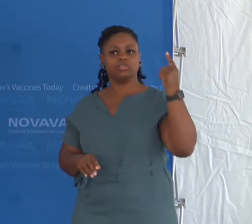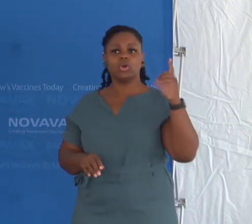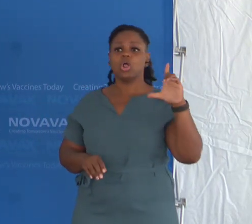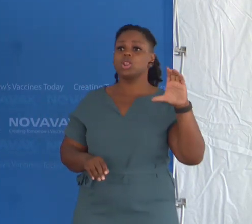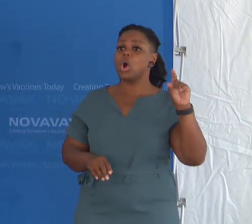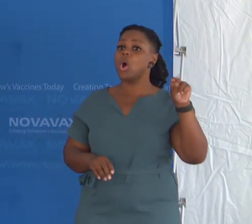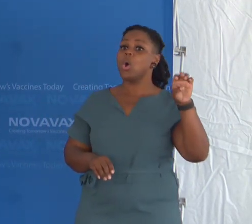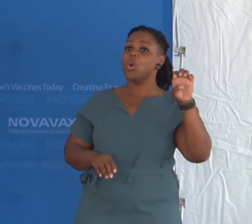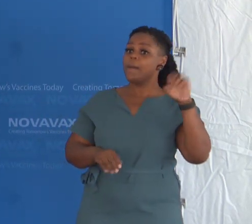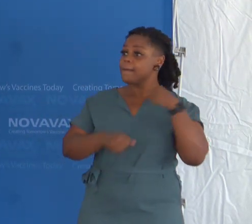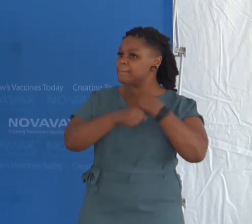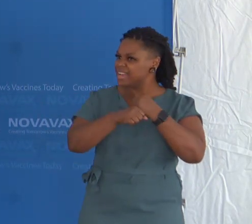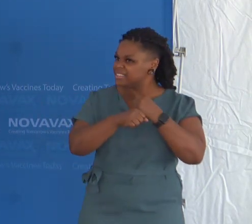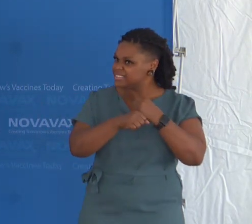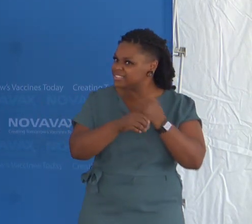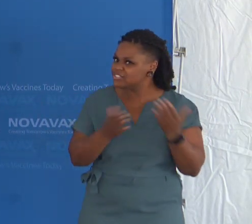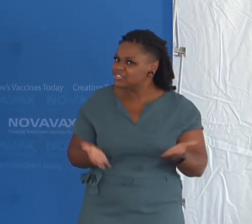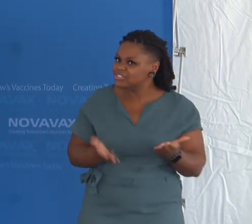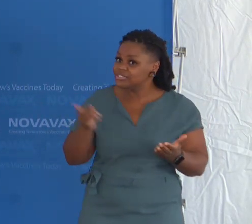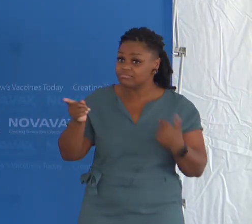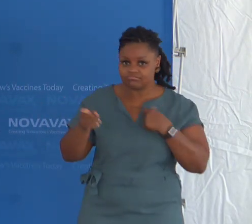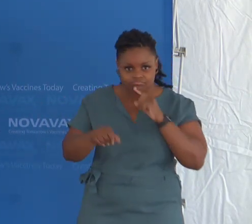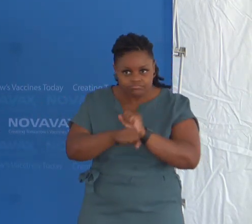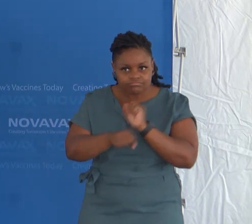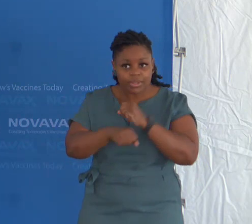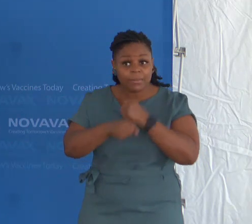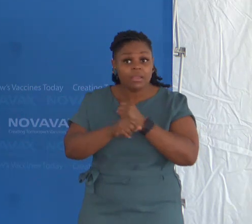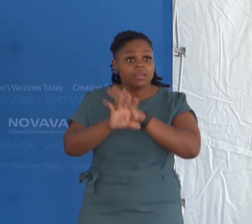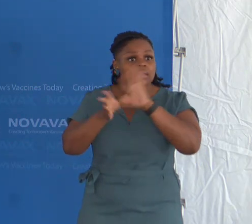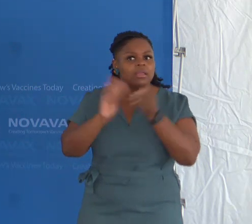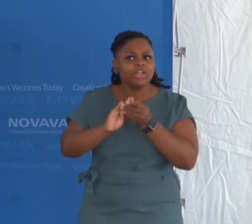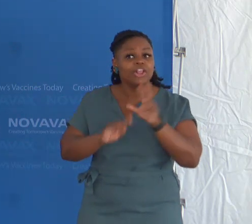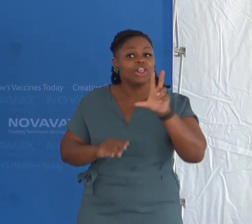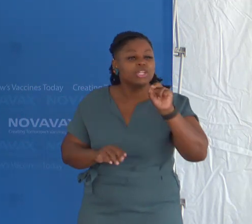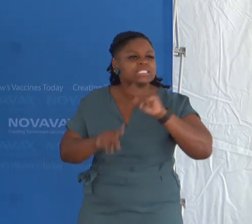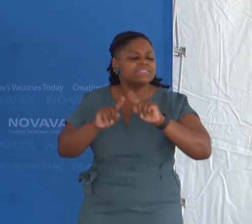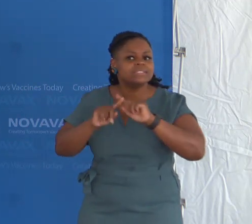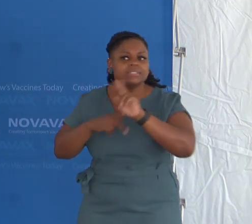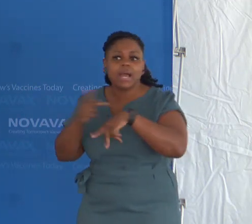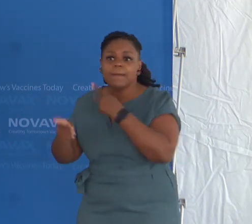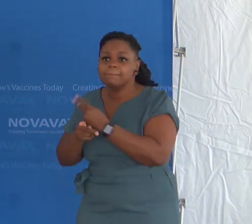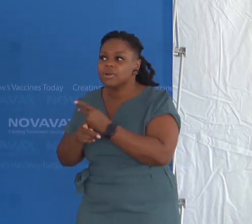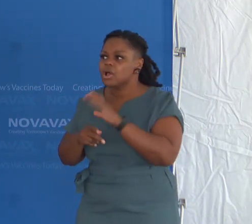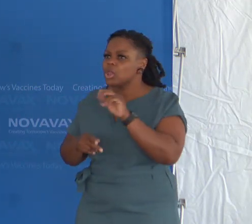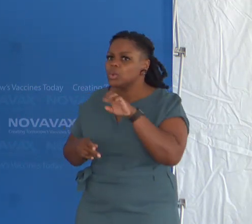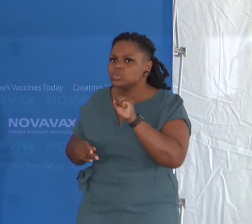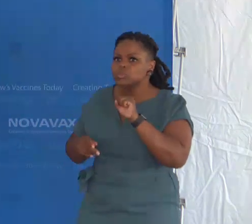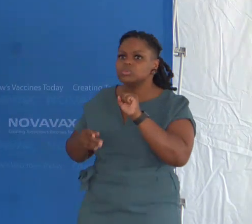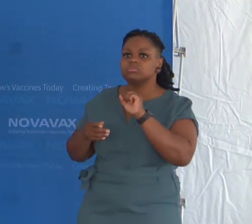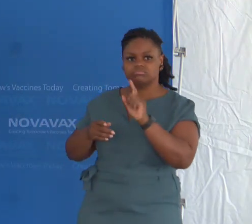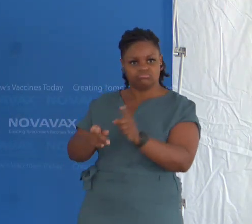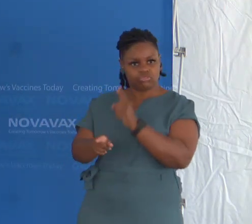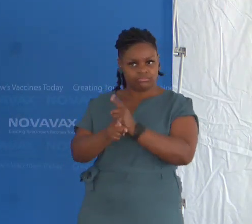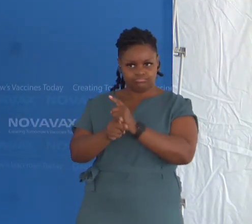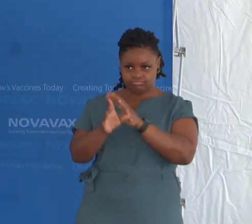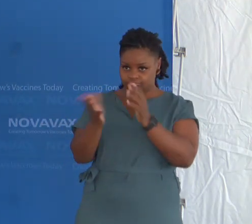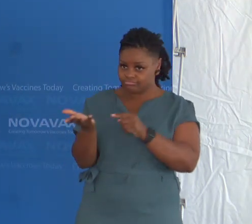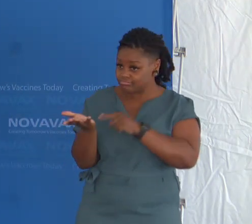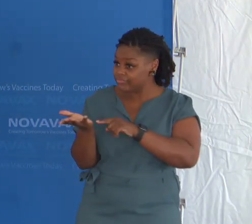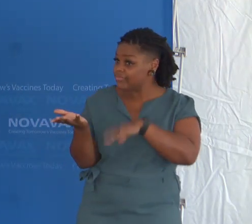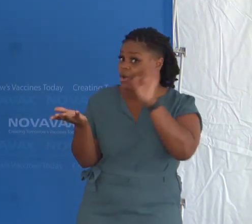had to make 30 different constructs to get it right. The one we found was the one that was the most